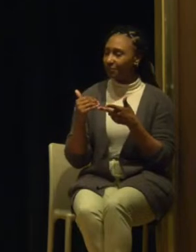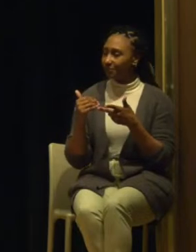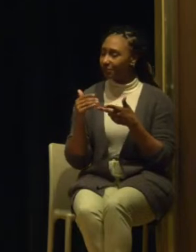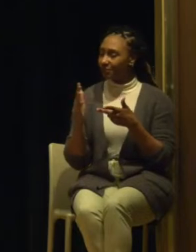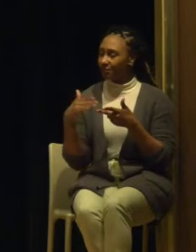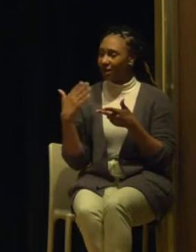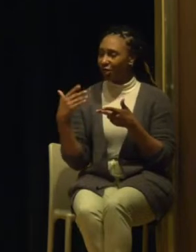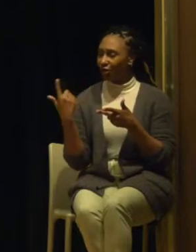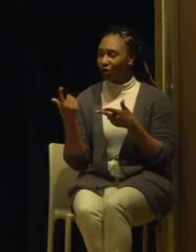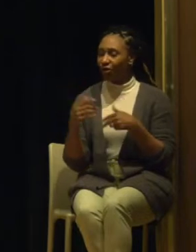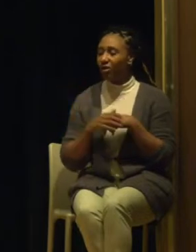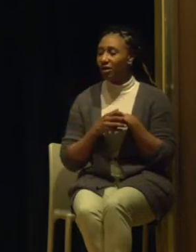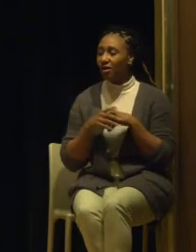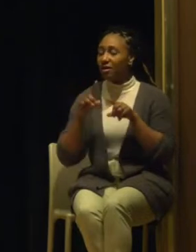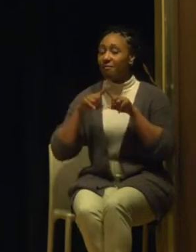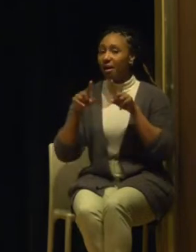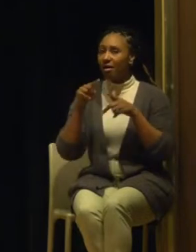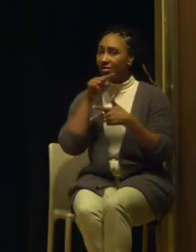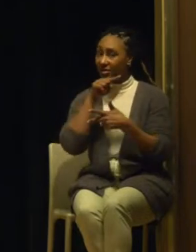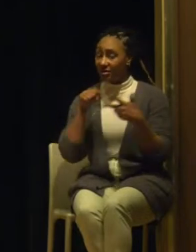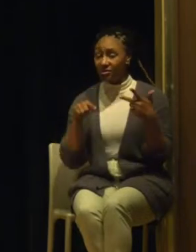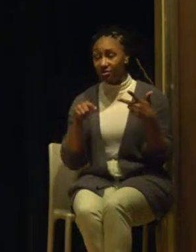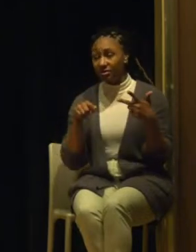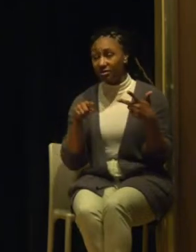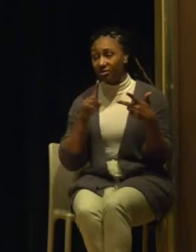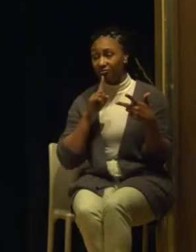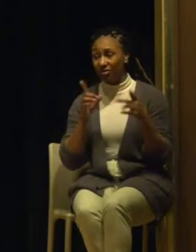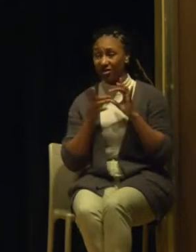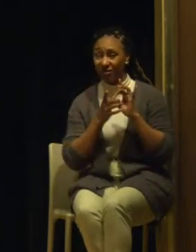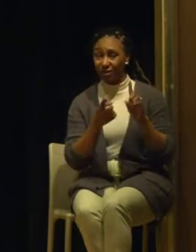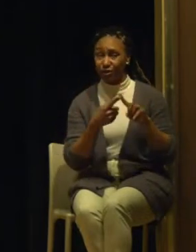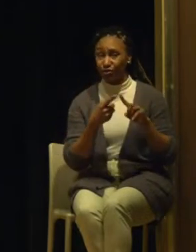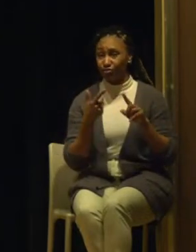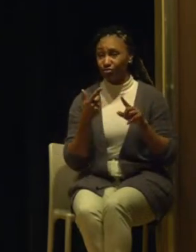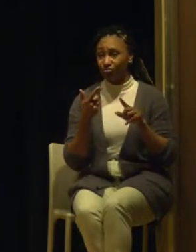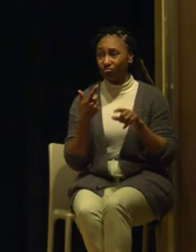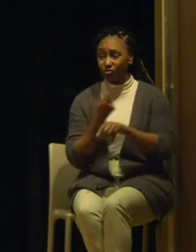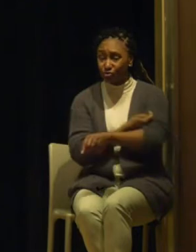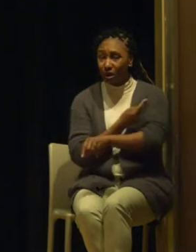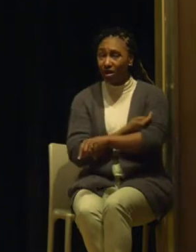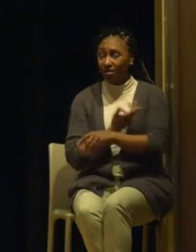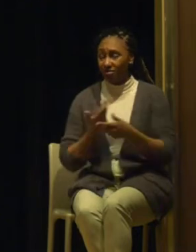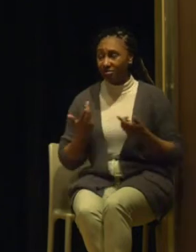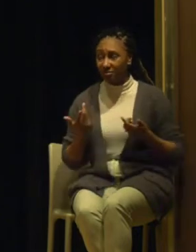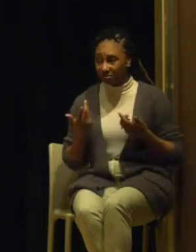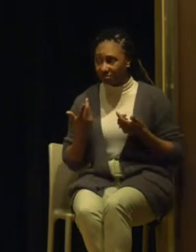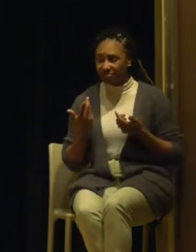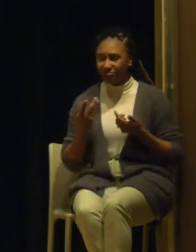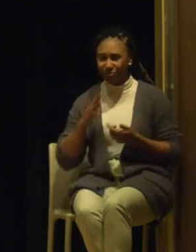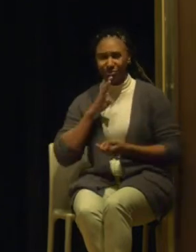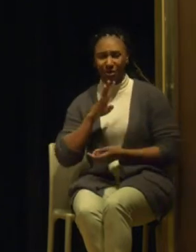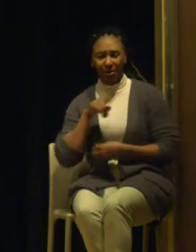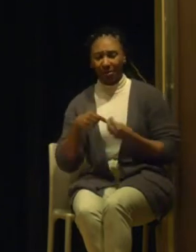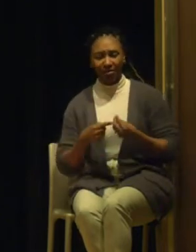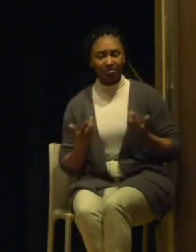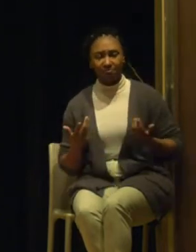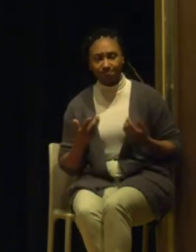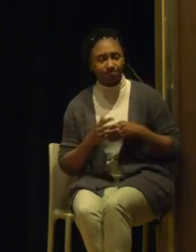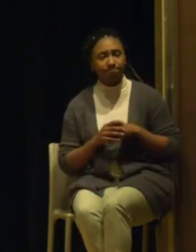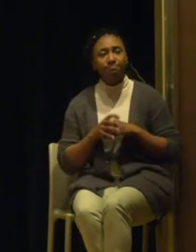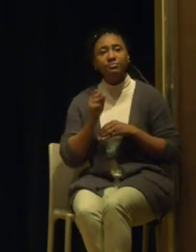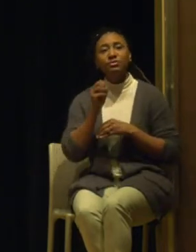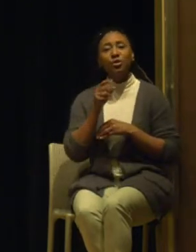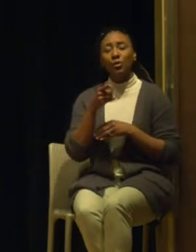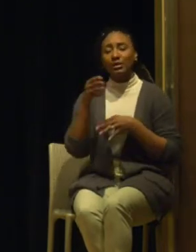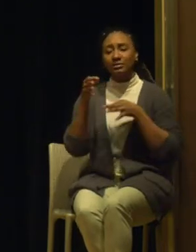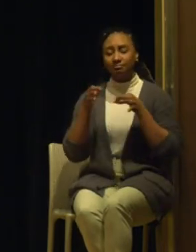And so he said, these 3 videos refer to drug use. Mm-hmm. And I was like, how do you know? What are you talking about? Okay. And so he